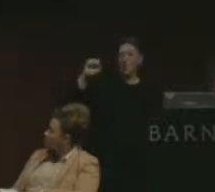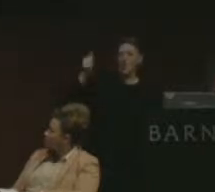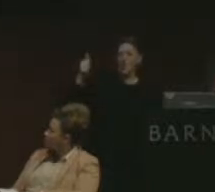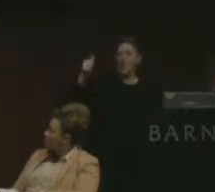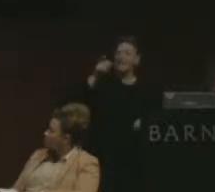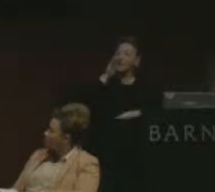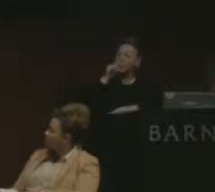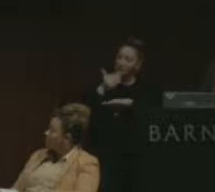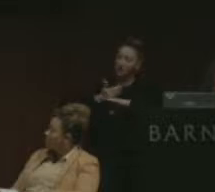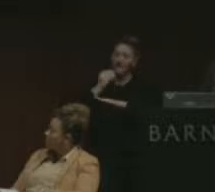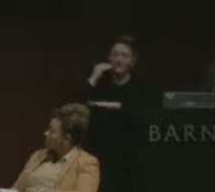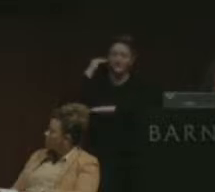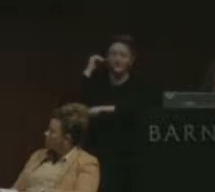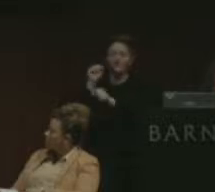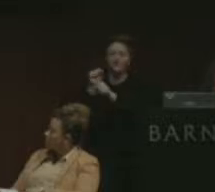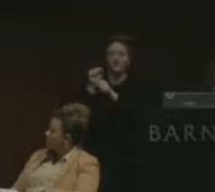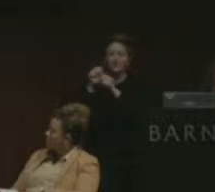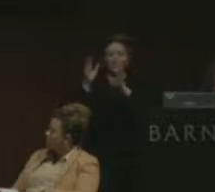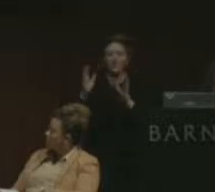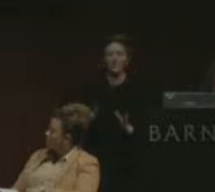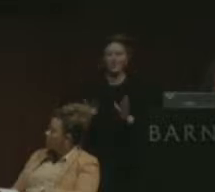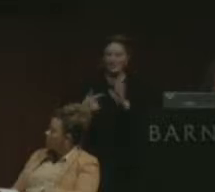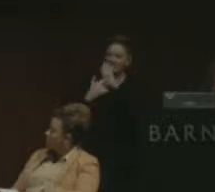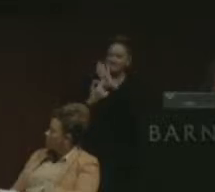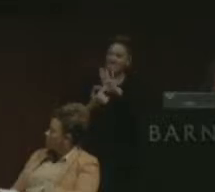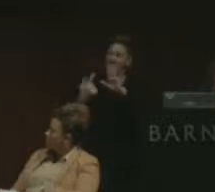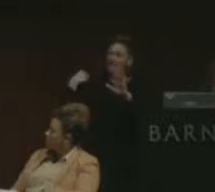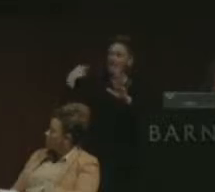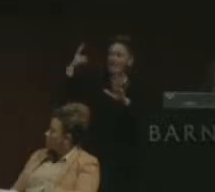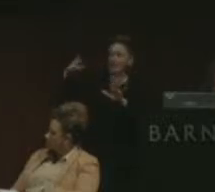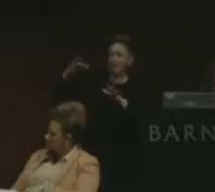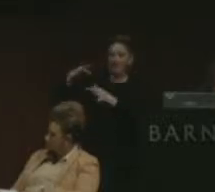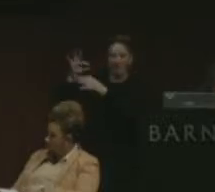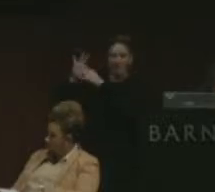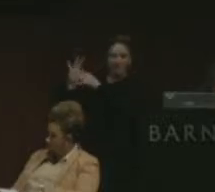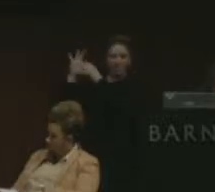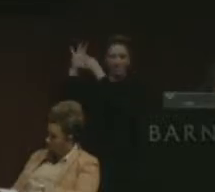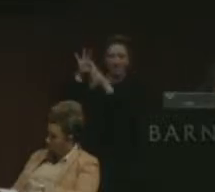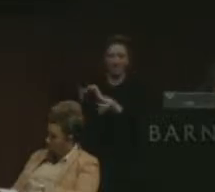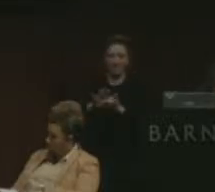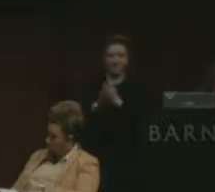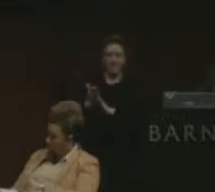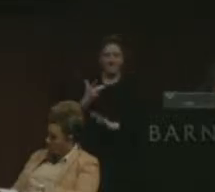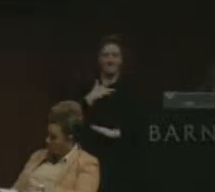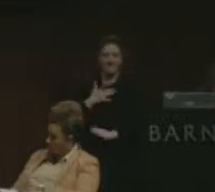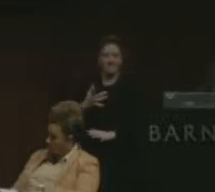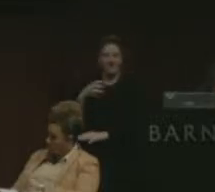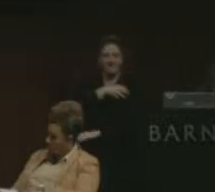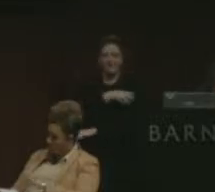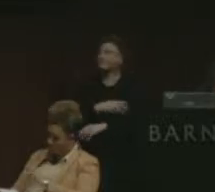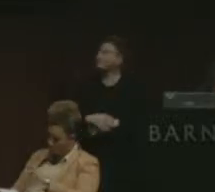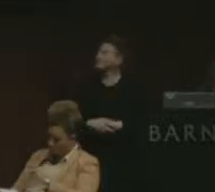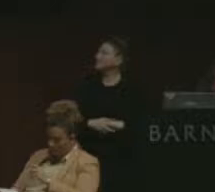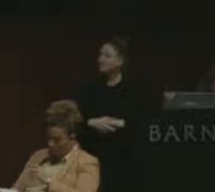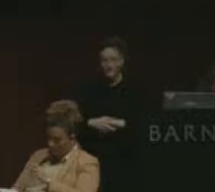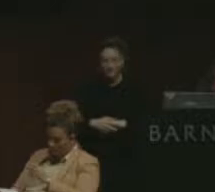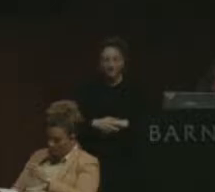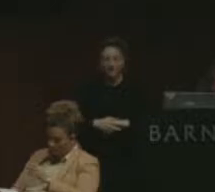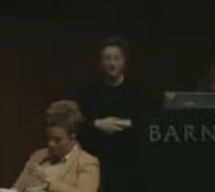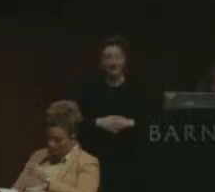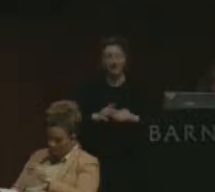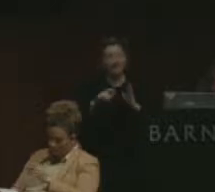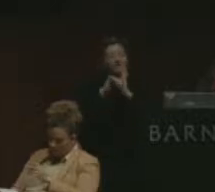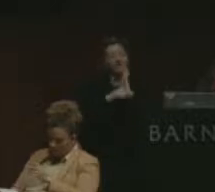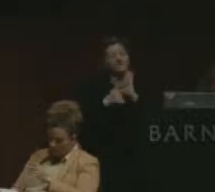daughter of a domestic worker. So this rhetoric, drawing upon a historical moment, became very powerful. Just to point out to you